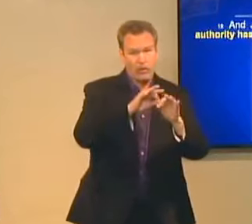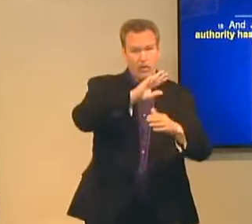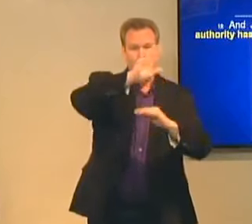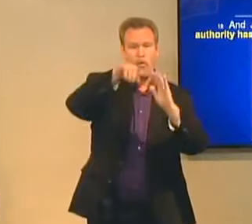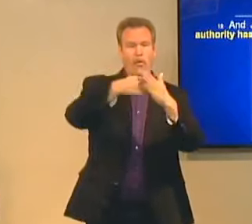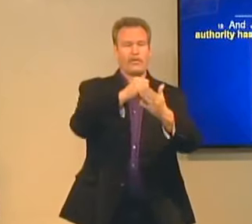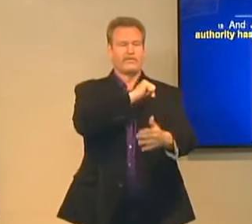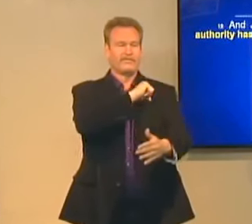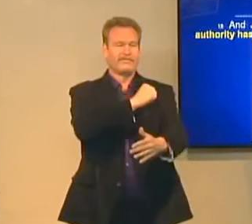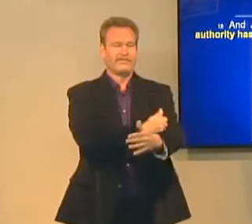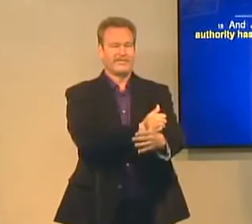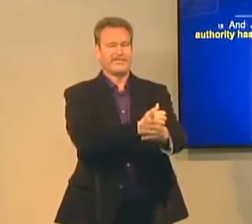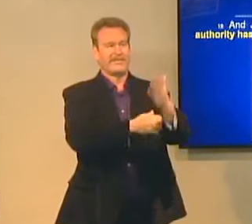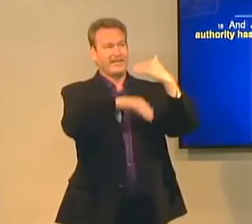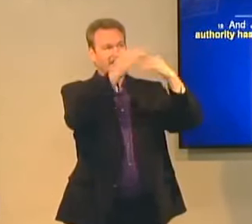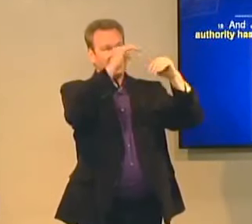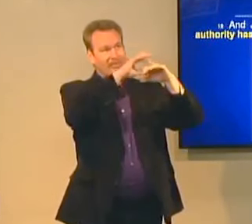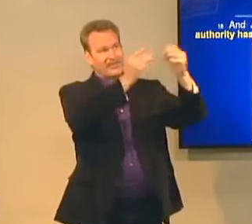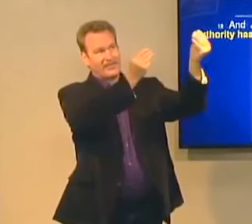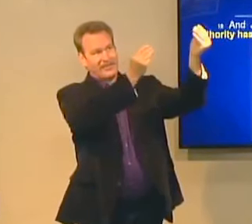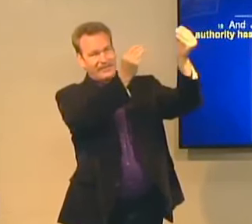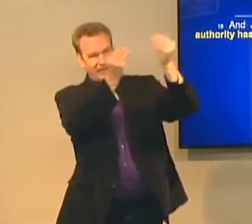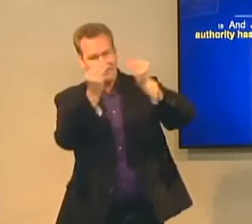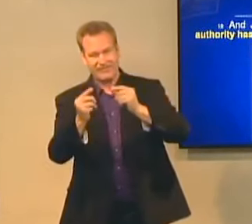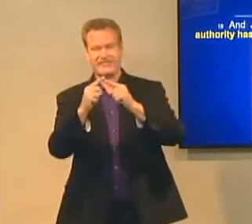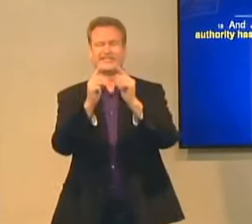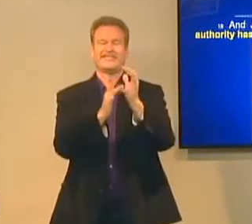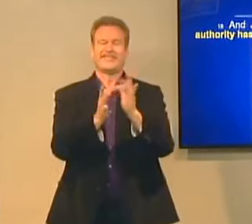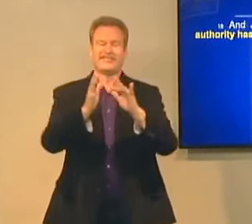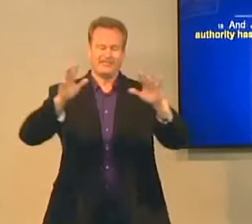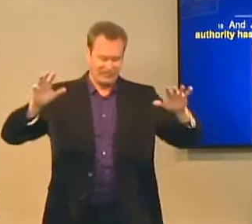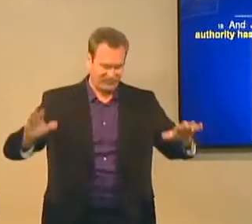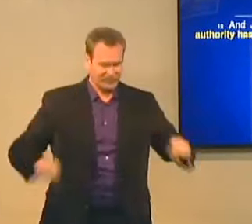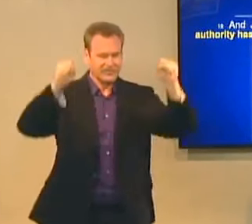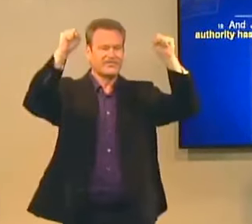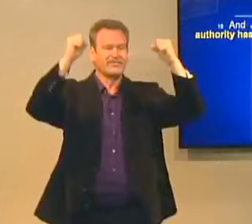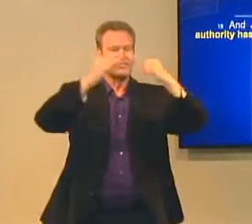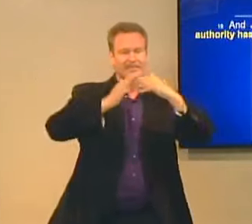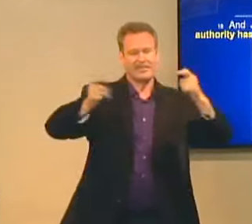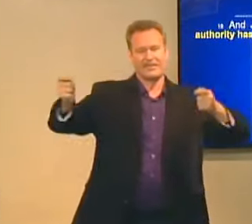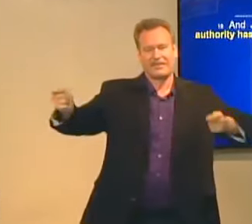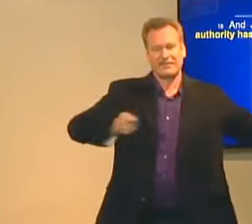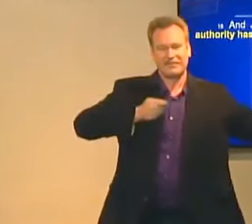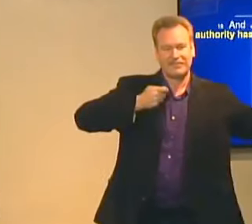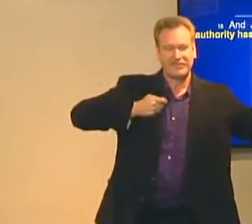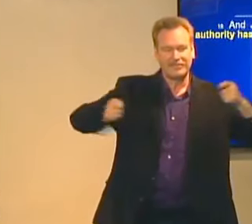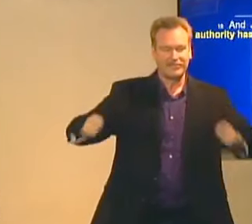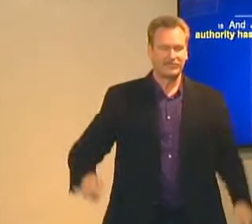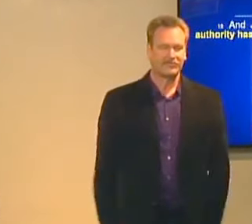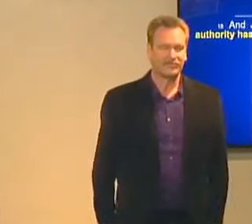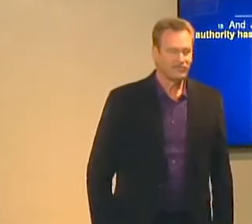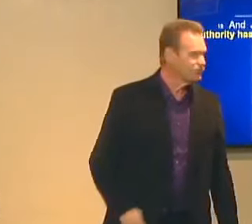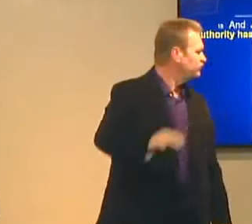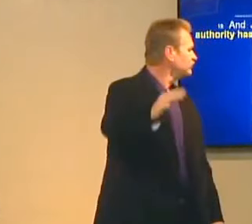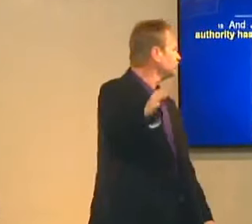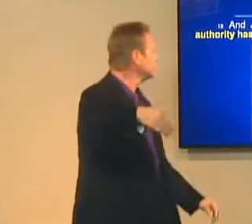this is very critical for us Christians to understand that all authority is given to Jesus Christ and he is the one who rules and owns and